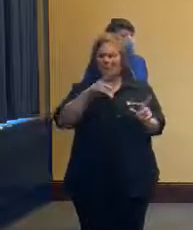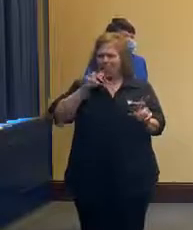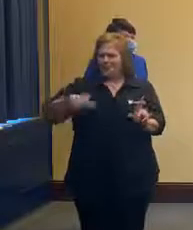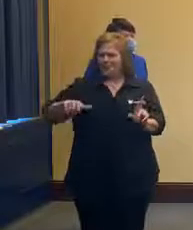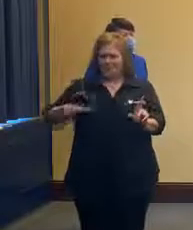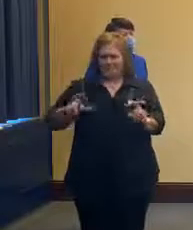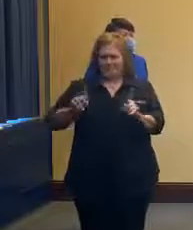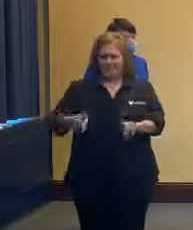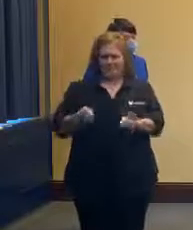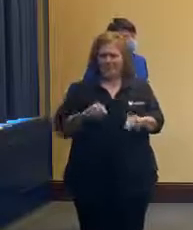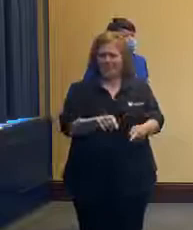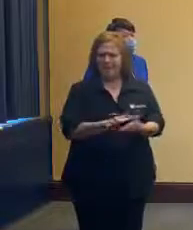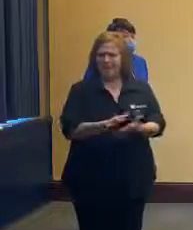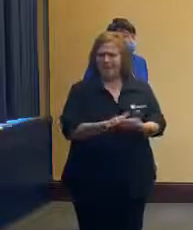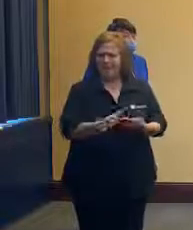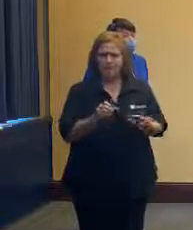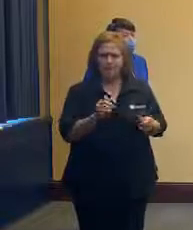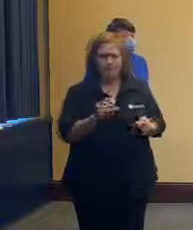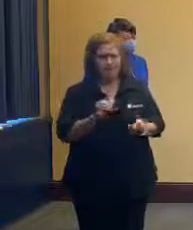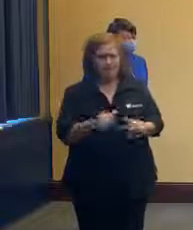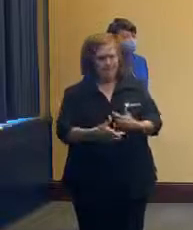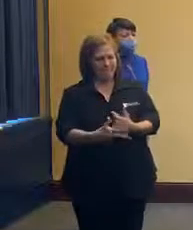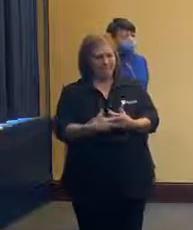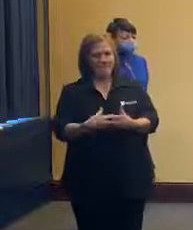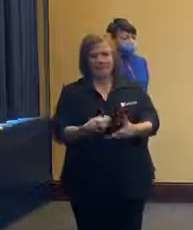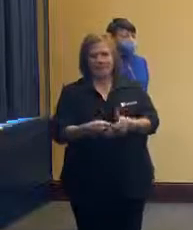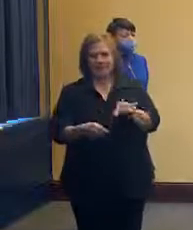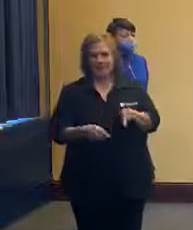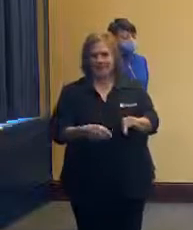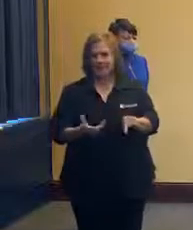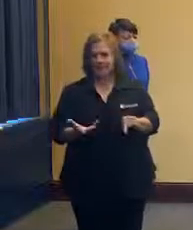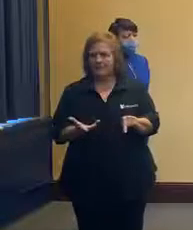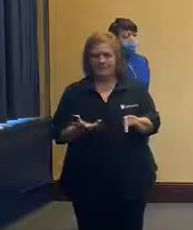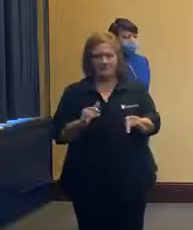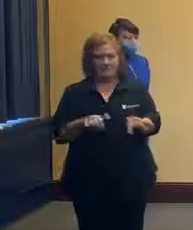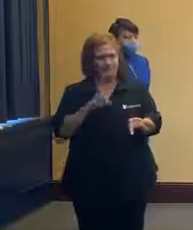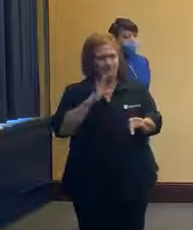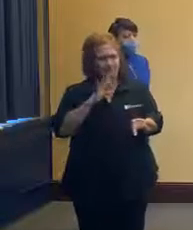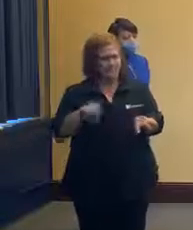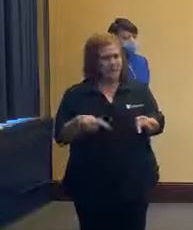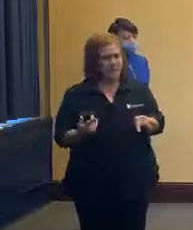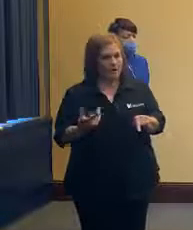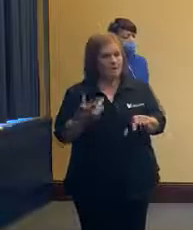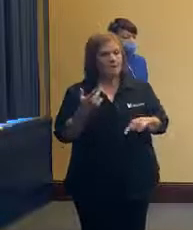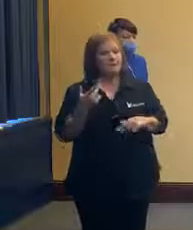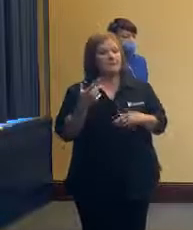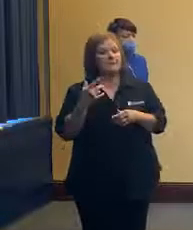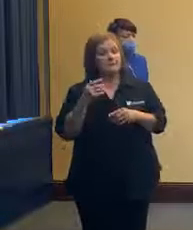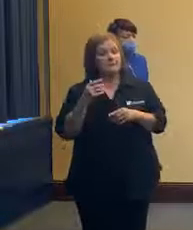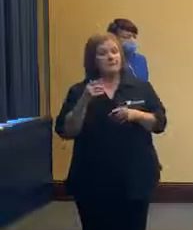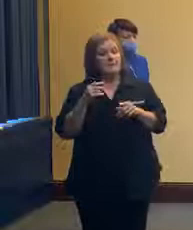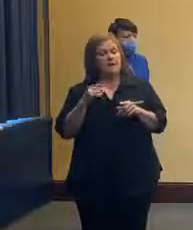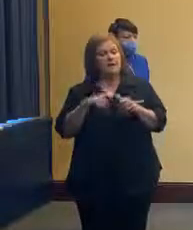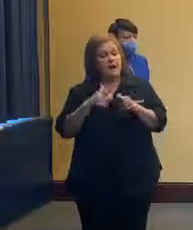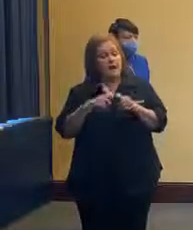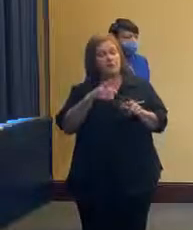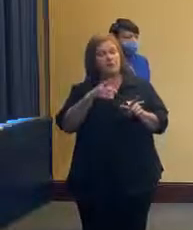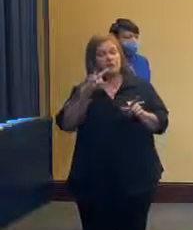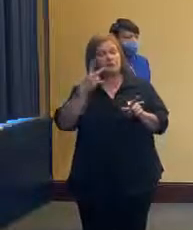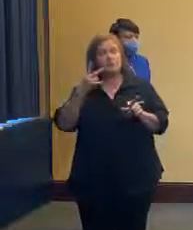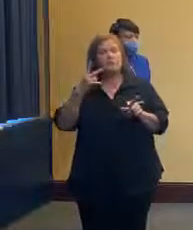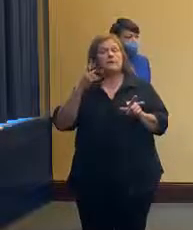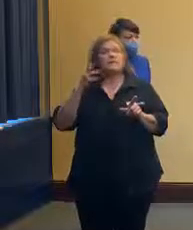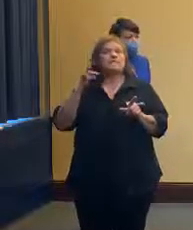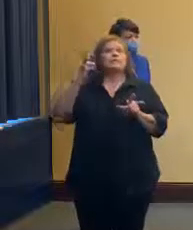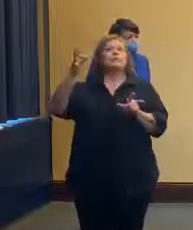how do you shred and how do you cut some of those particular contracts? That's your low-hanging fruit. From there, you look to longer encumbered